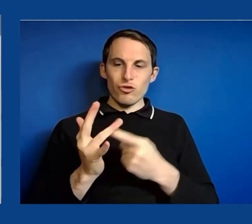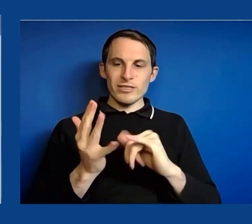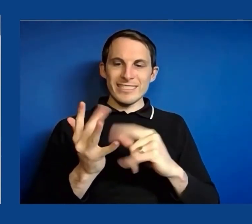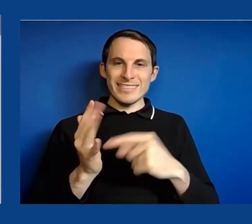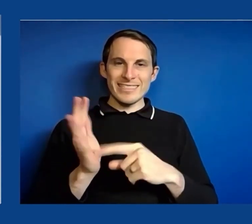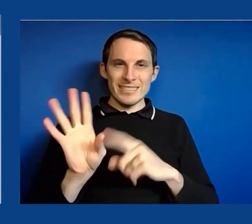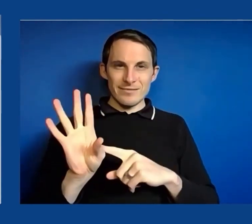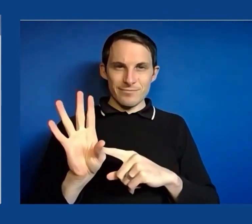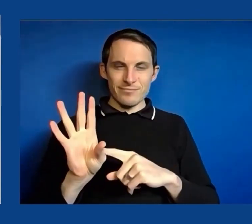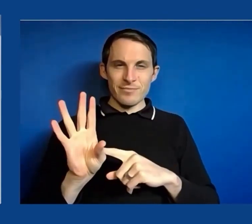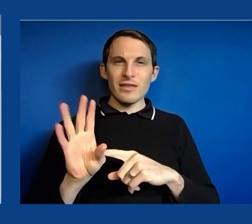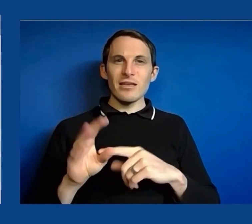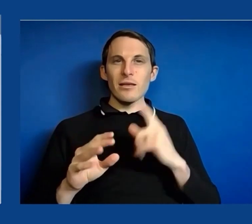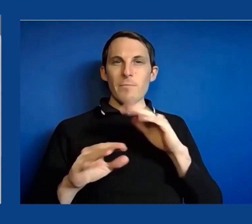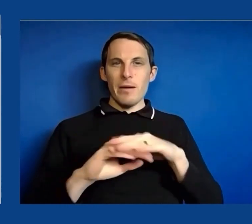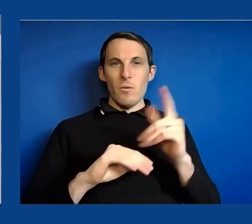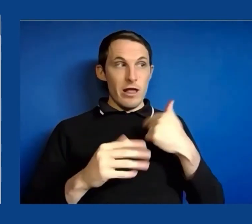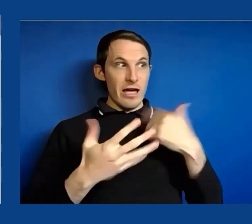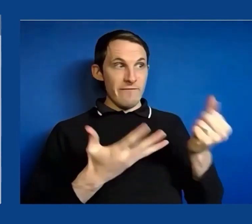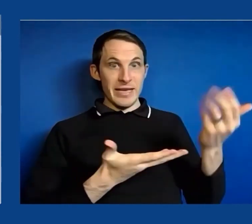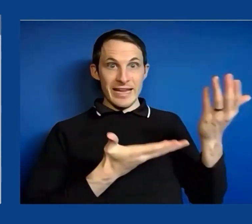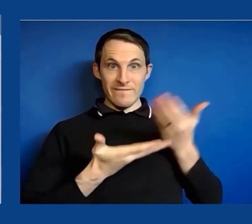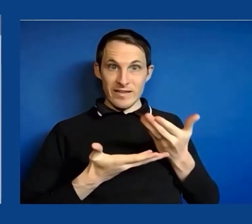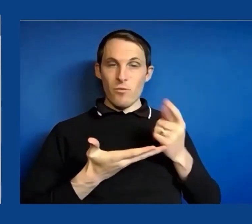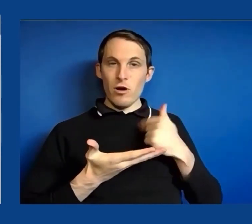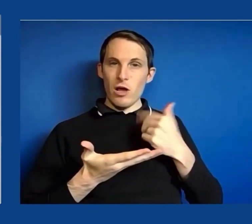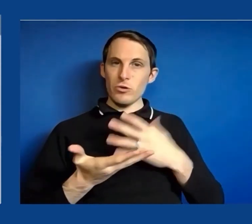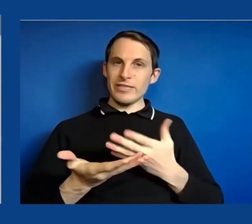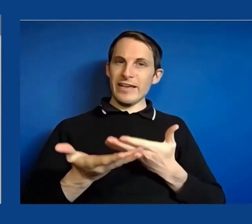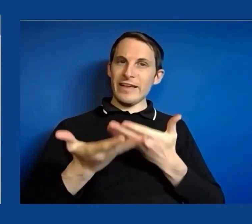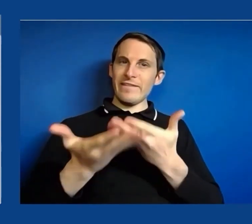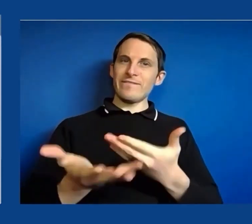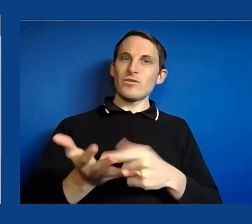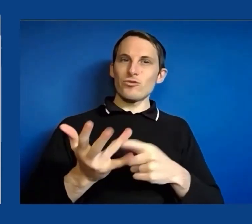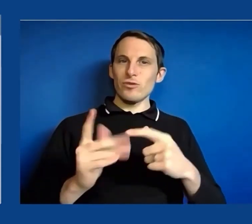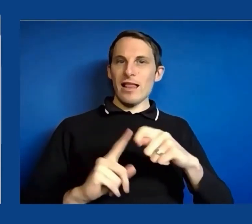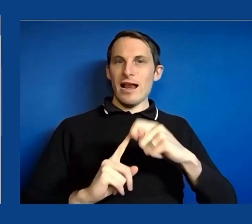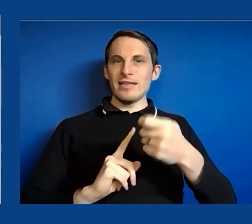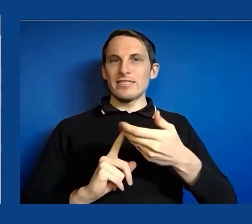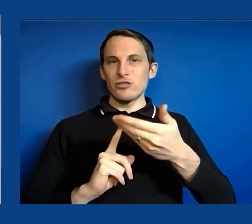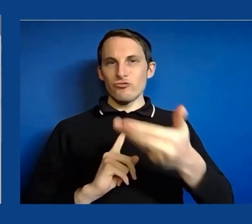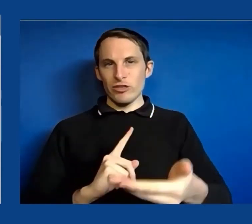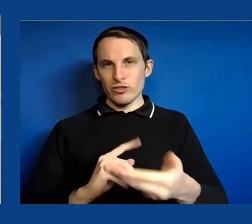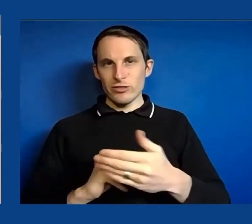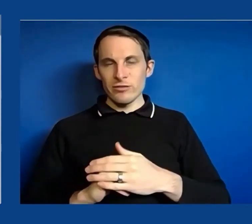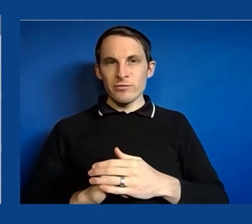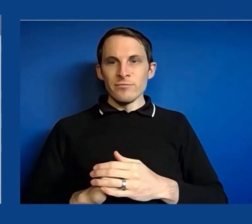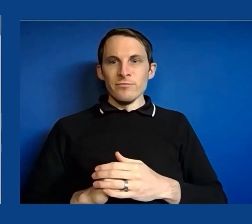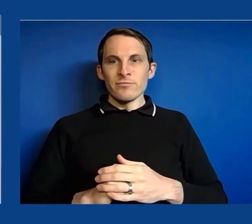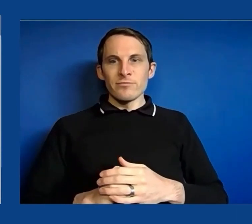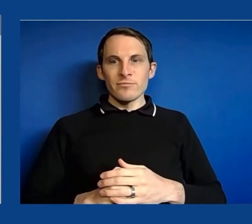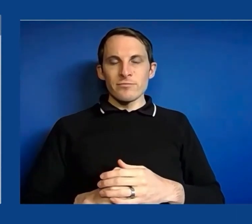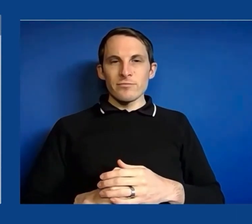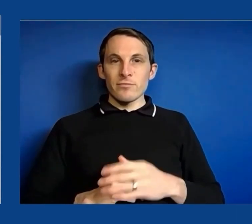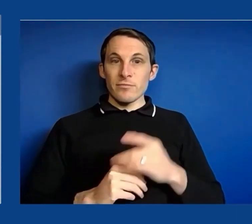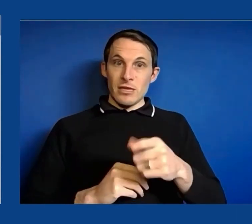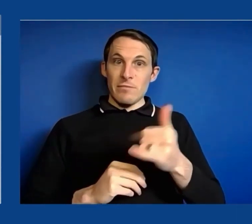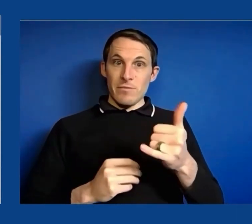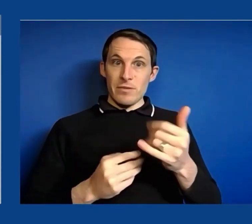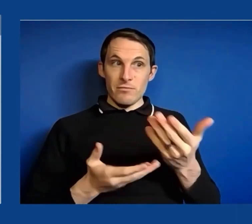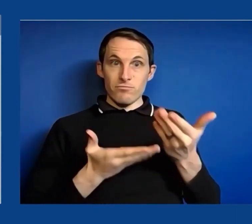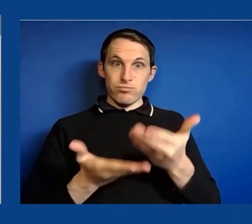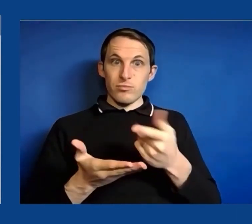I've been given, what I want to give back to the next generation. We'll may carry it forward to